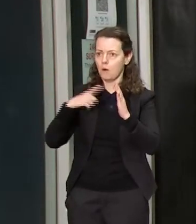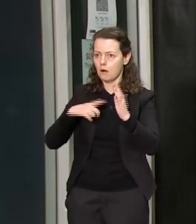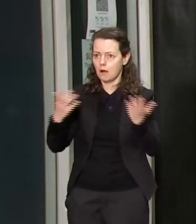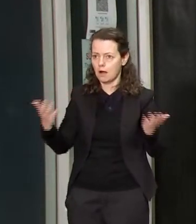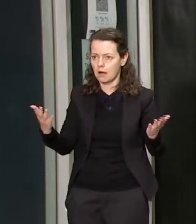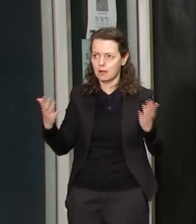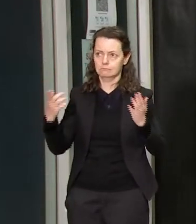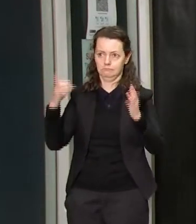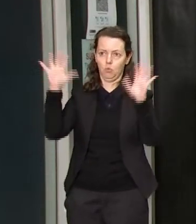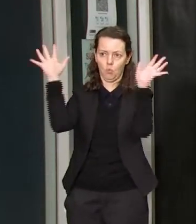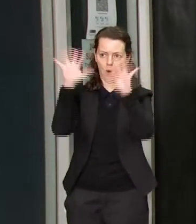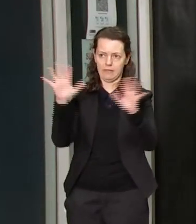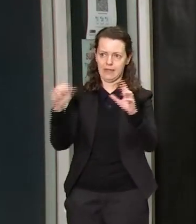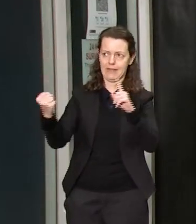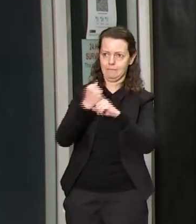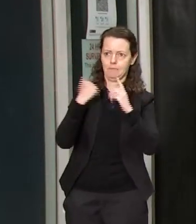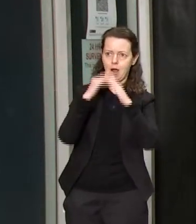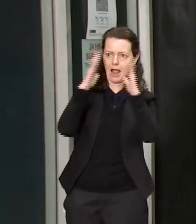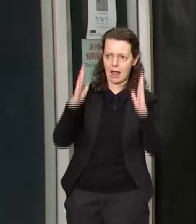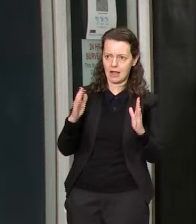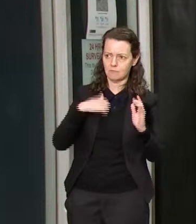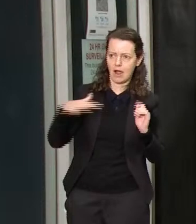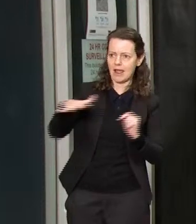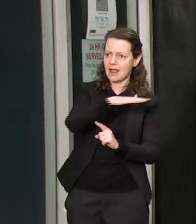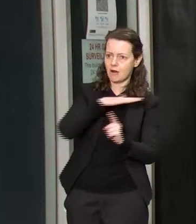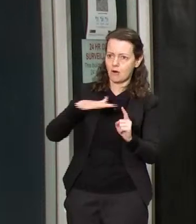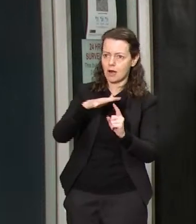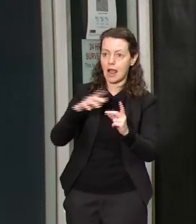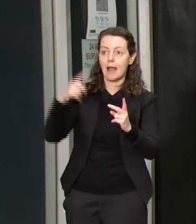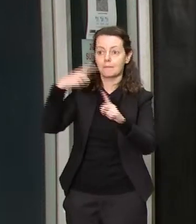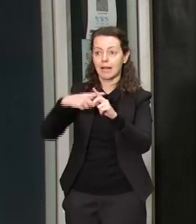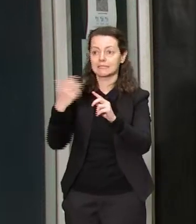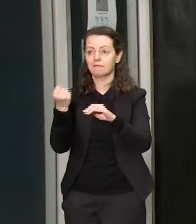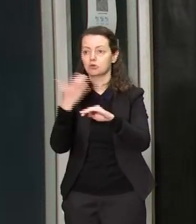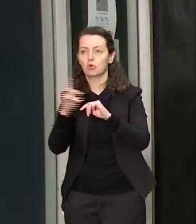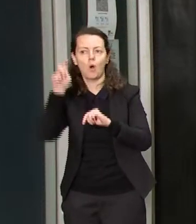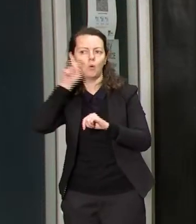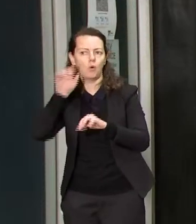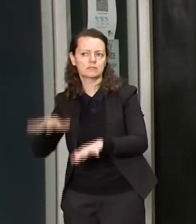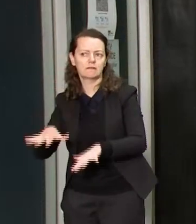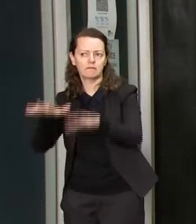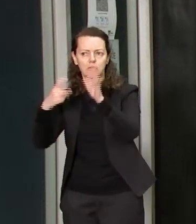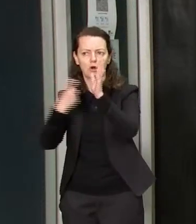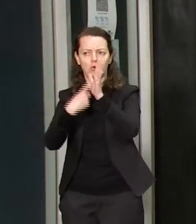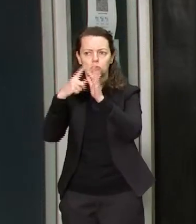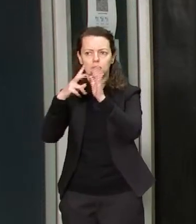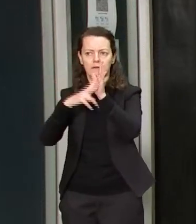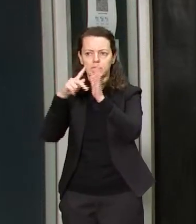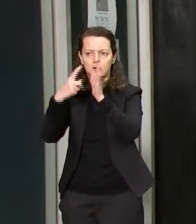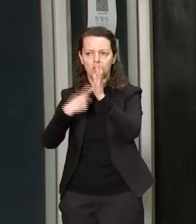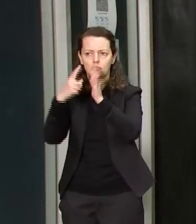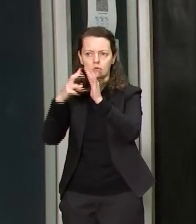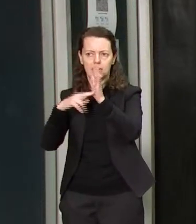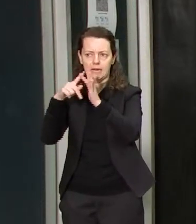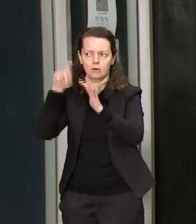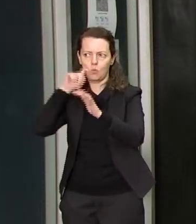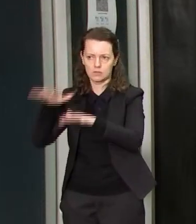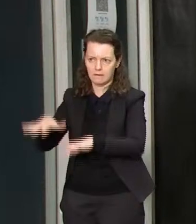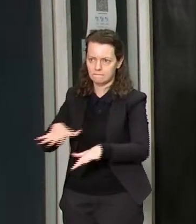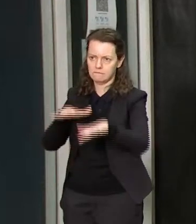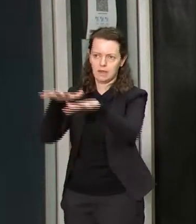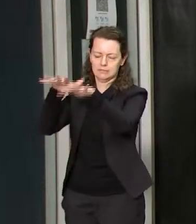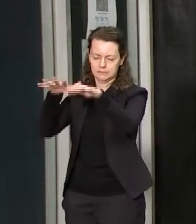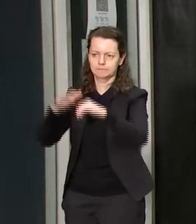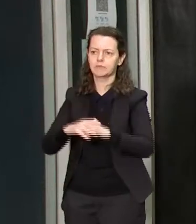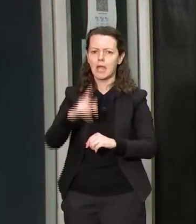the severe weather and now also the onset of riverine flooding. Around 5,800 of those have related to